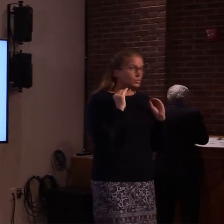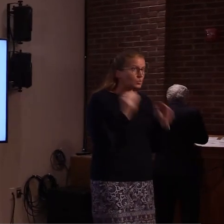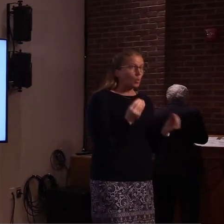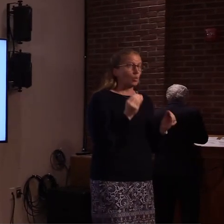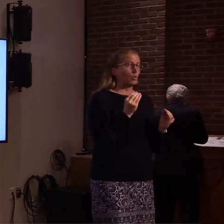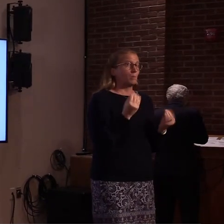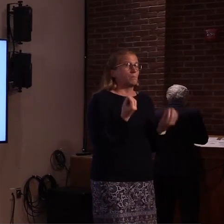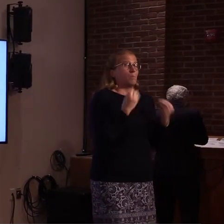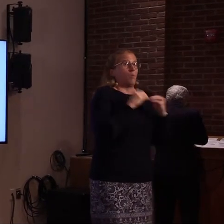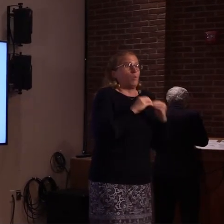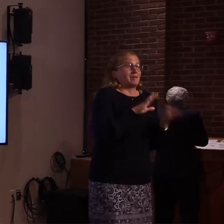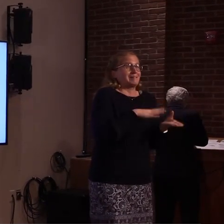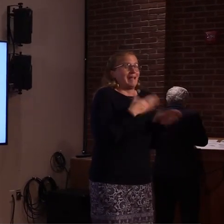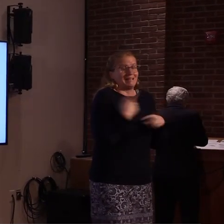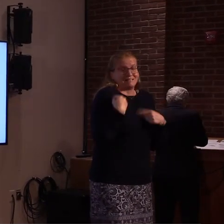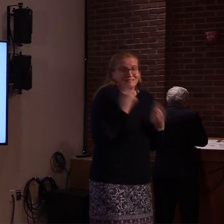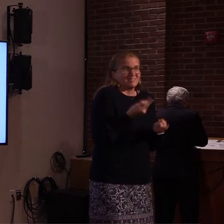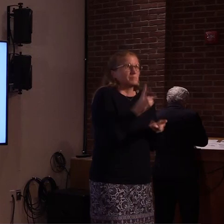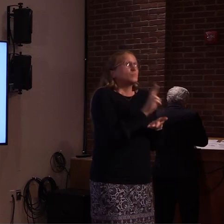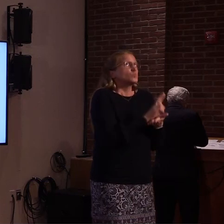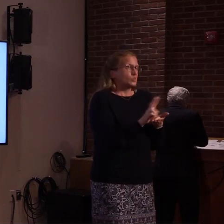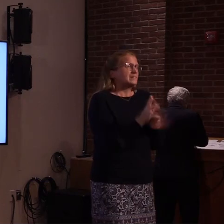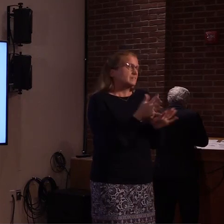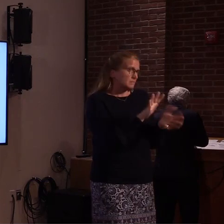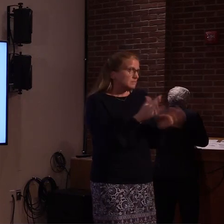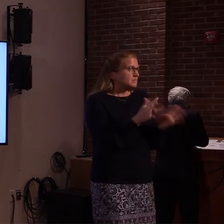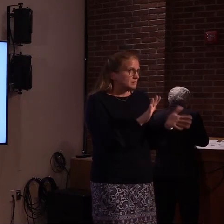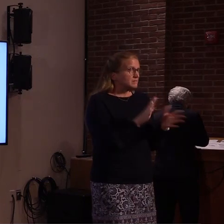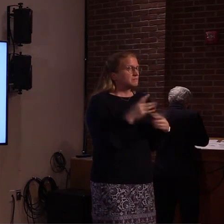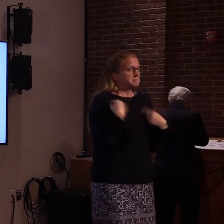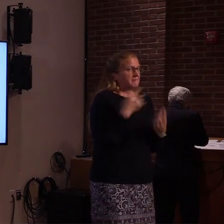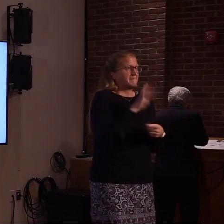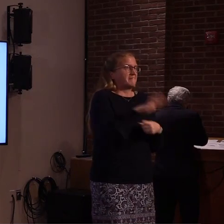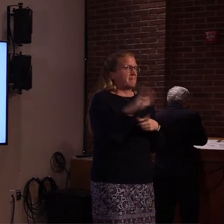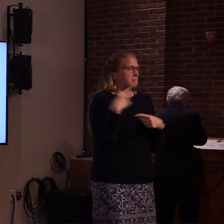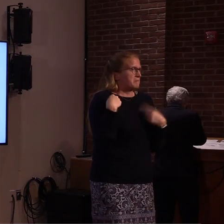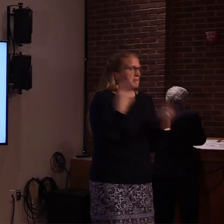additional deaths. I do want to put this in context.